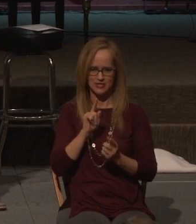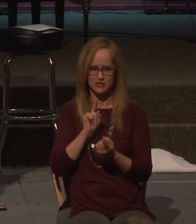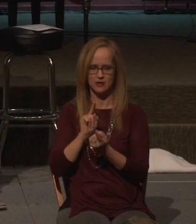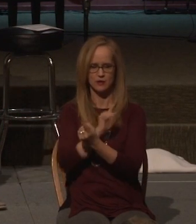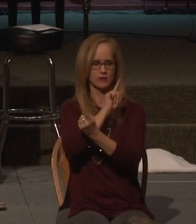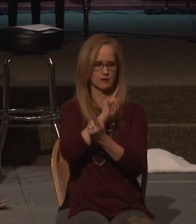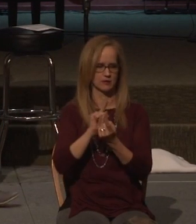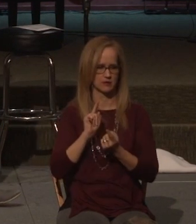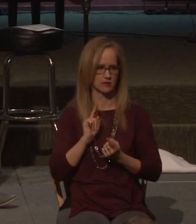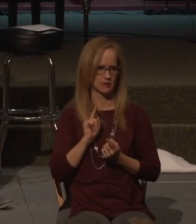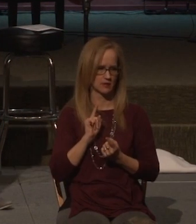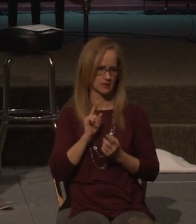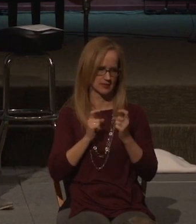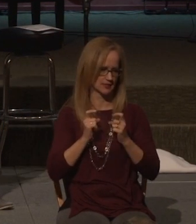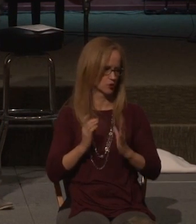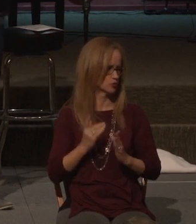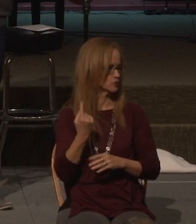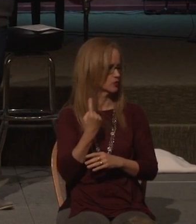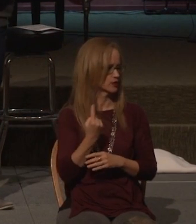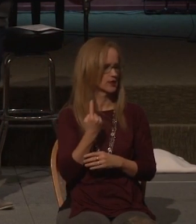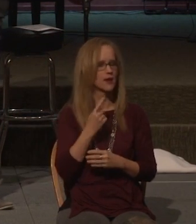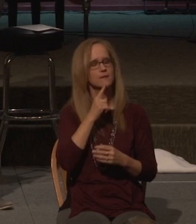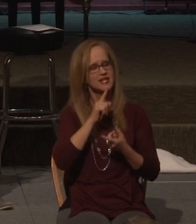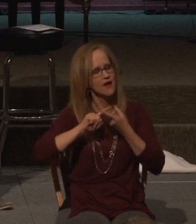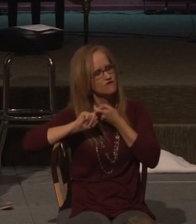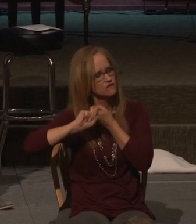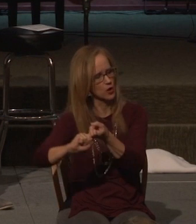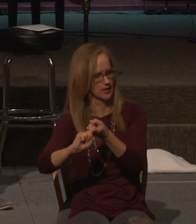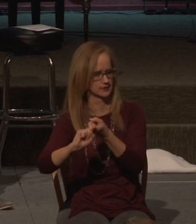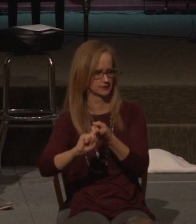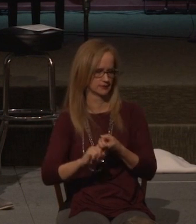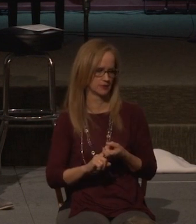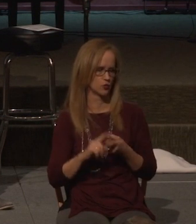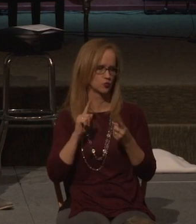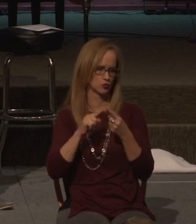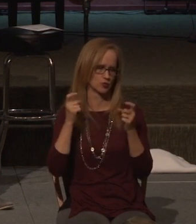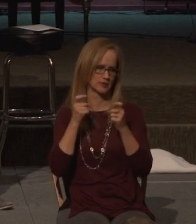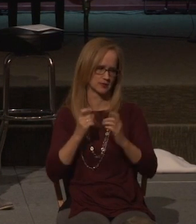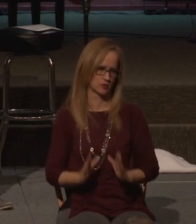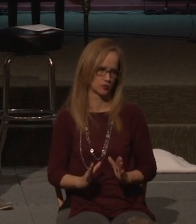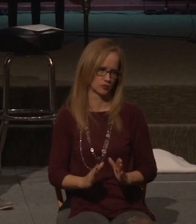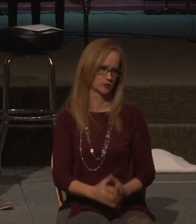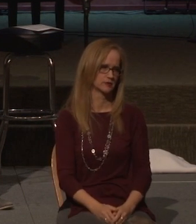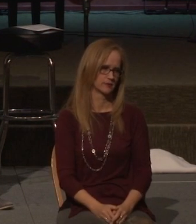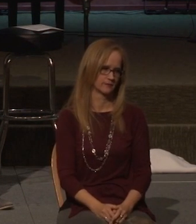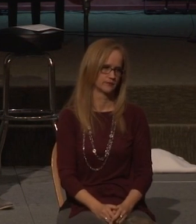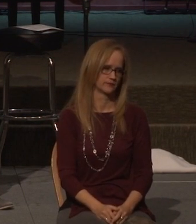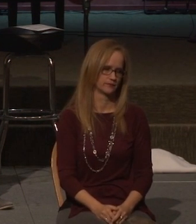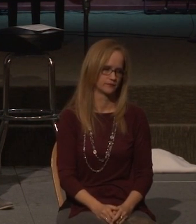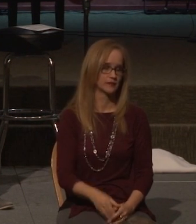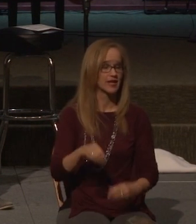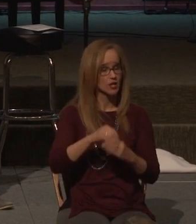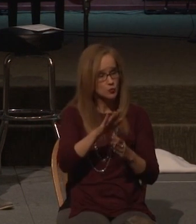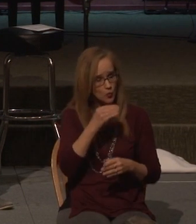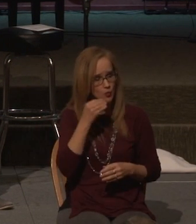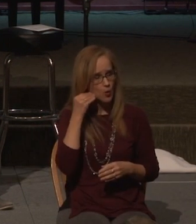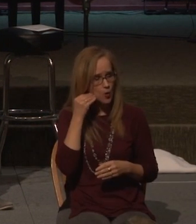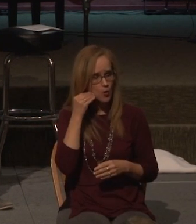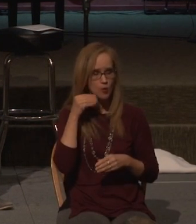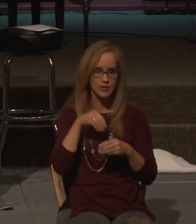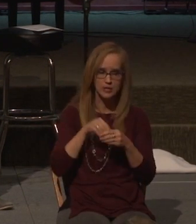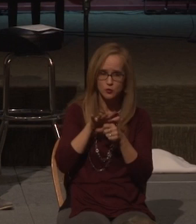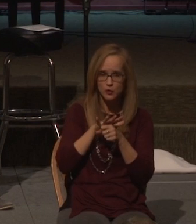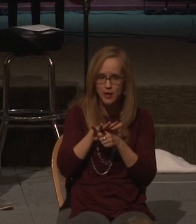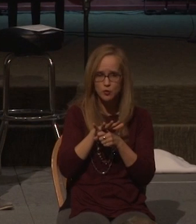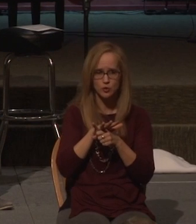strangers or to sinners. Please, please, please, be a friend to sinners. In your home, in your